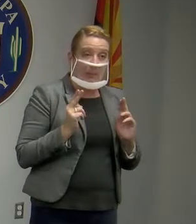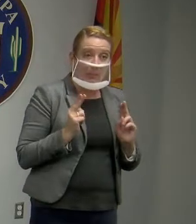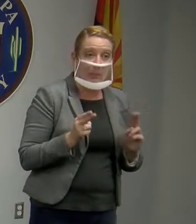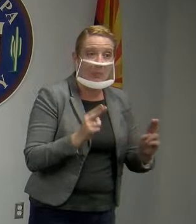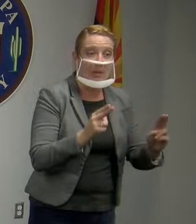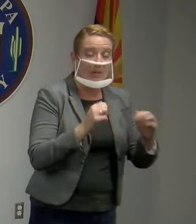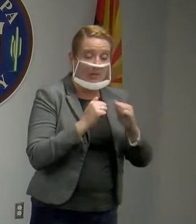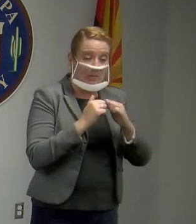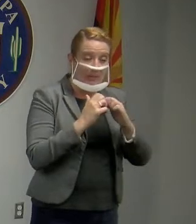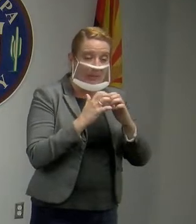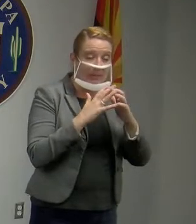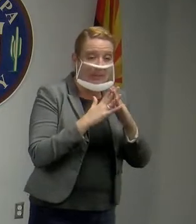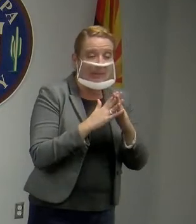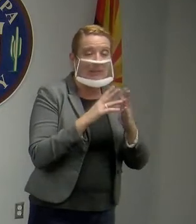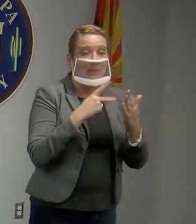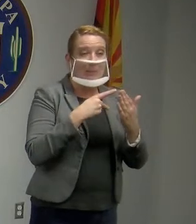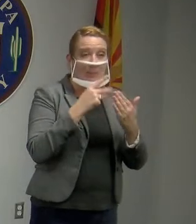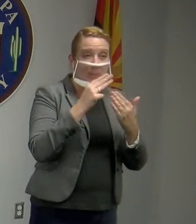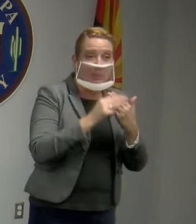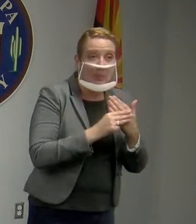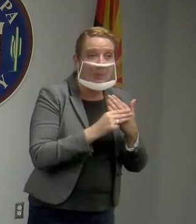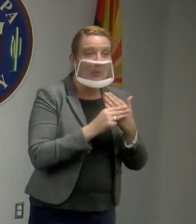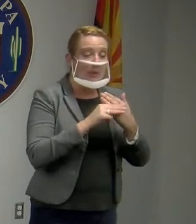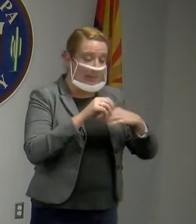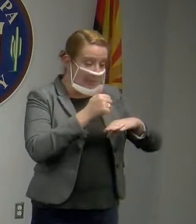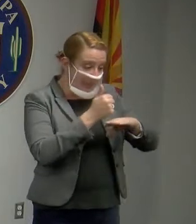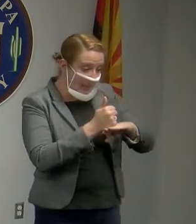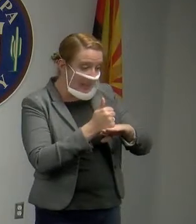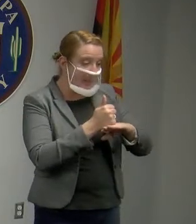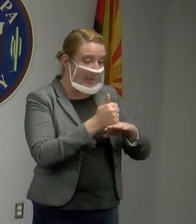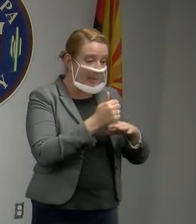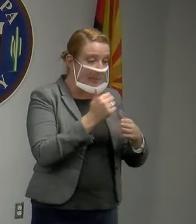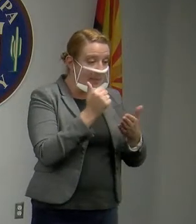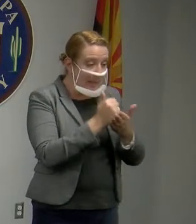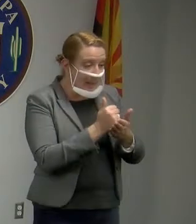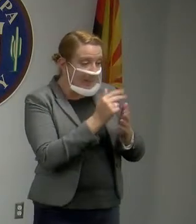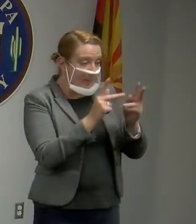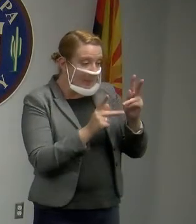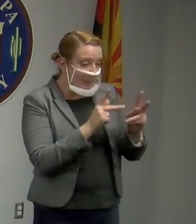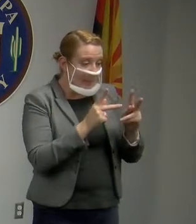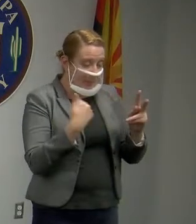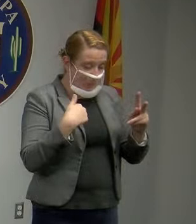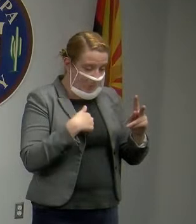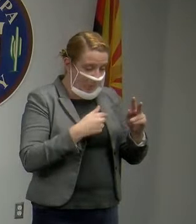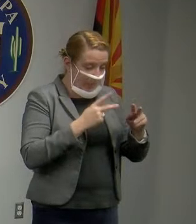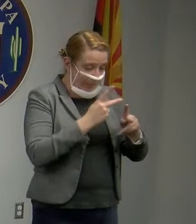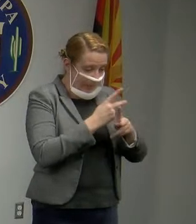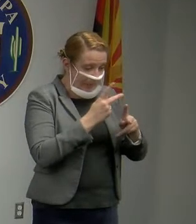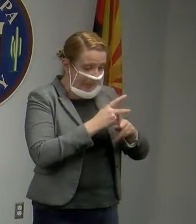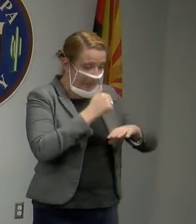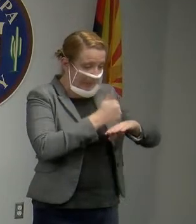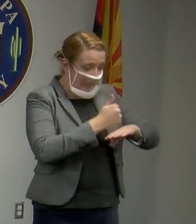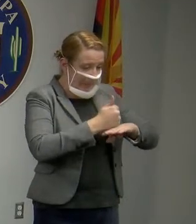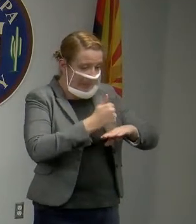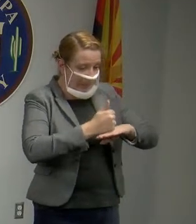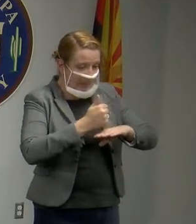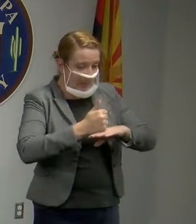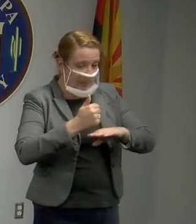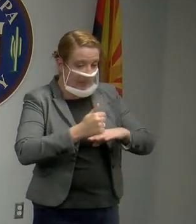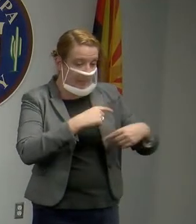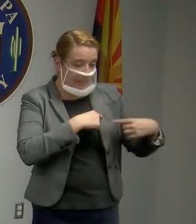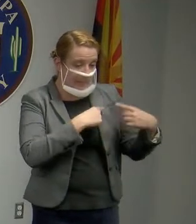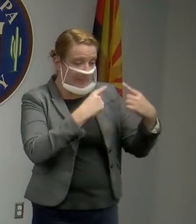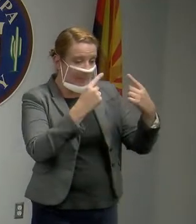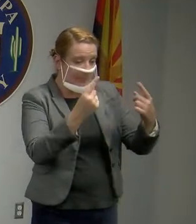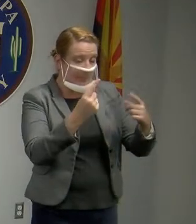be communicated with. They have to be partners that are brought into this. They know what the requirements are, and they're the ones that are going to be taking in applications and helping us approve those